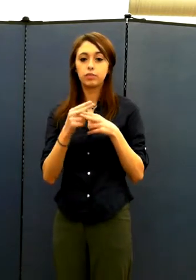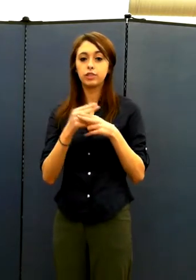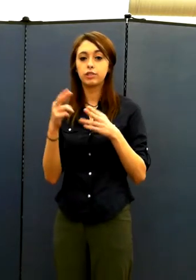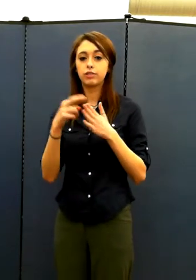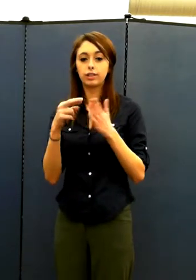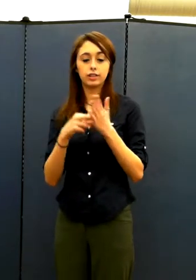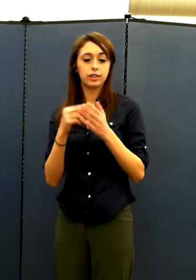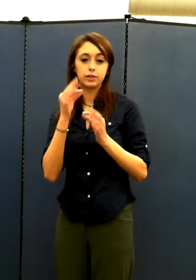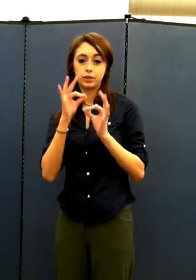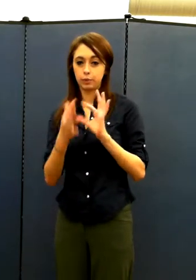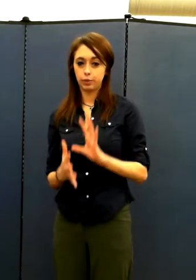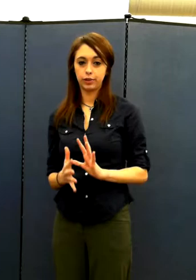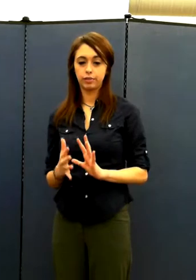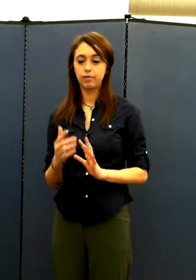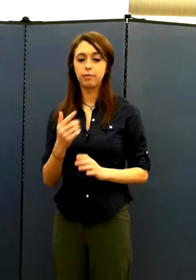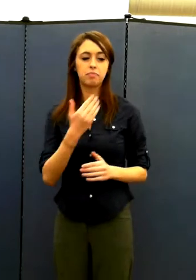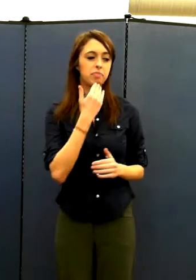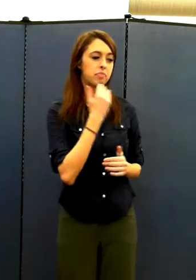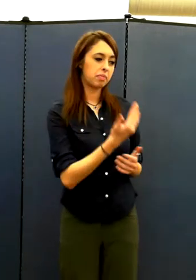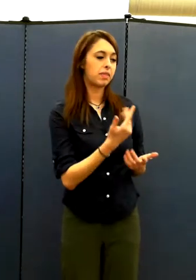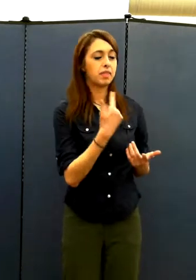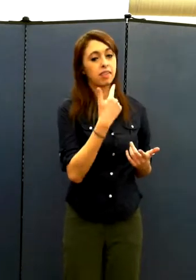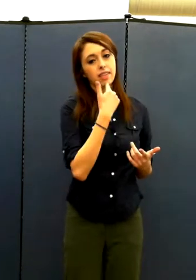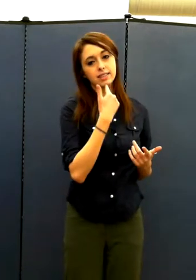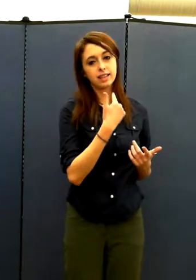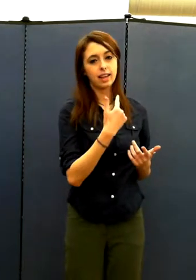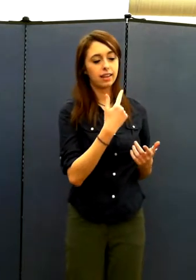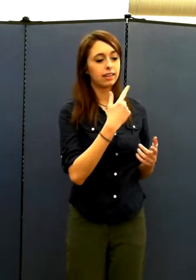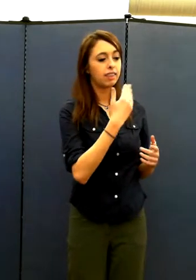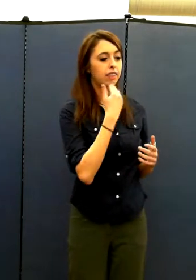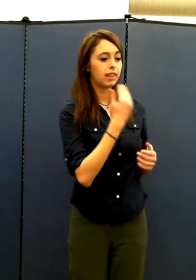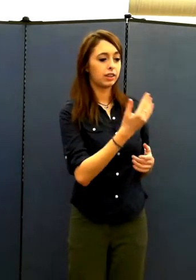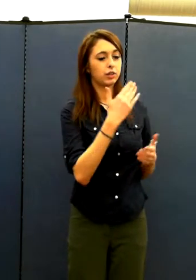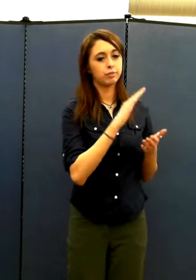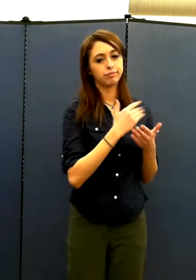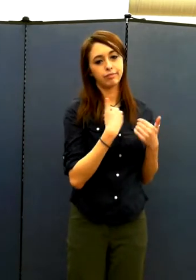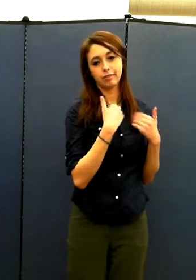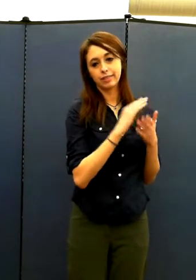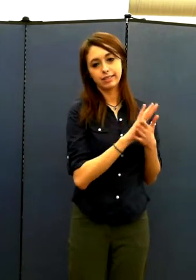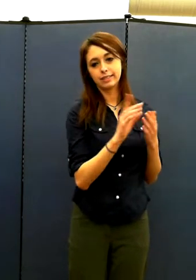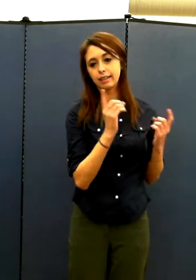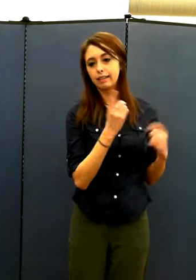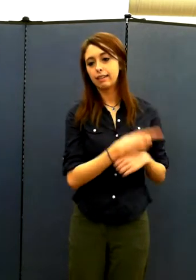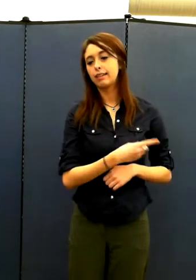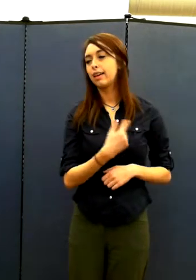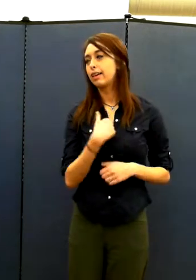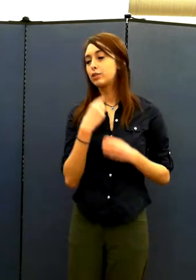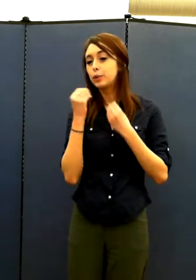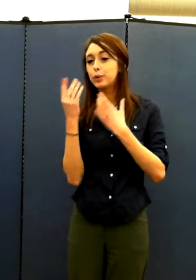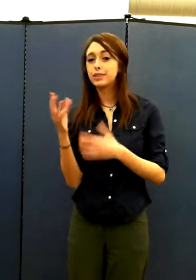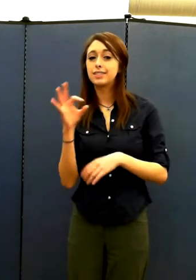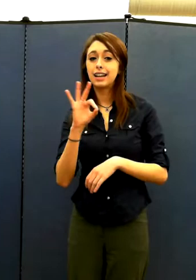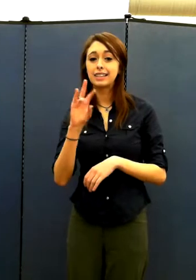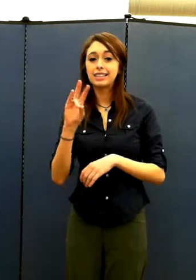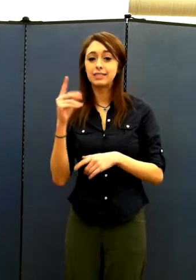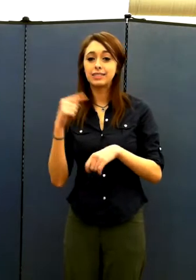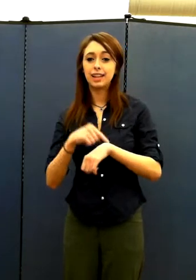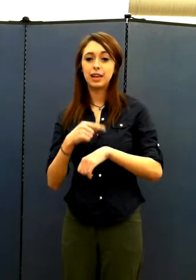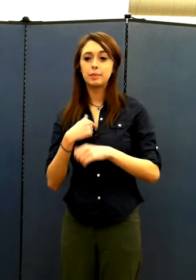Can you do this mental health assignment that's and I'm like, are you serious? I literally told you this 97 times. I texted to you, I sent it to you